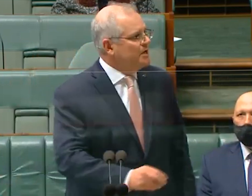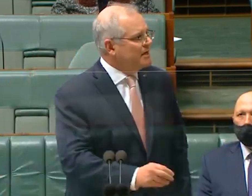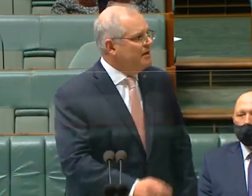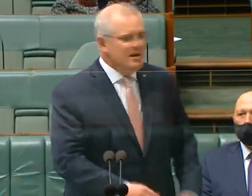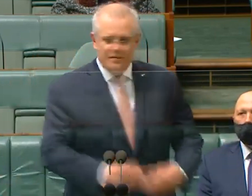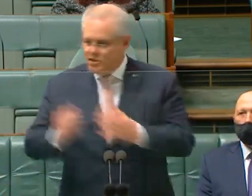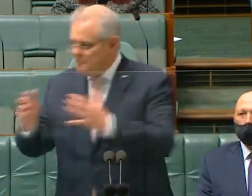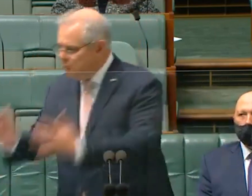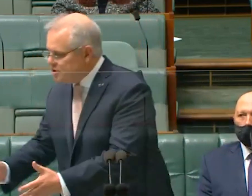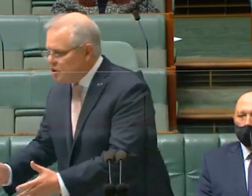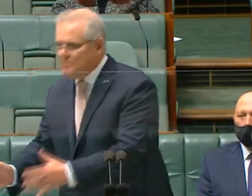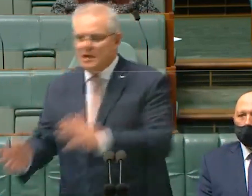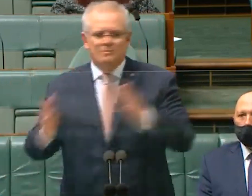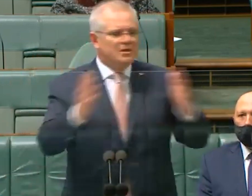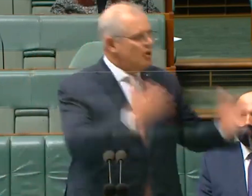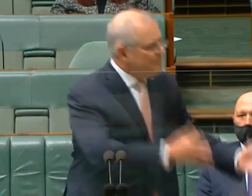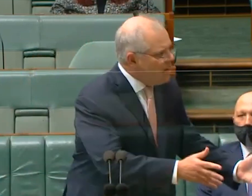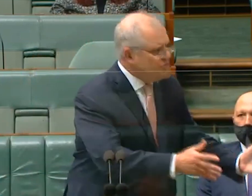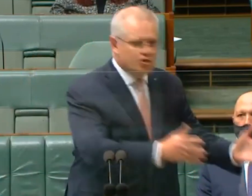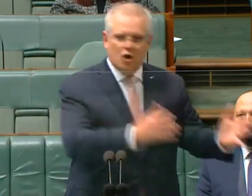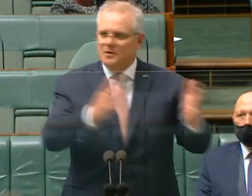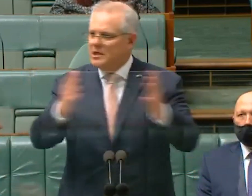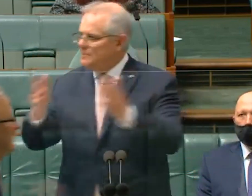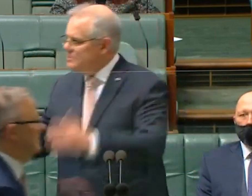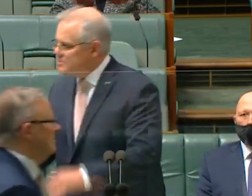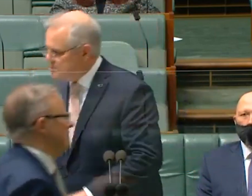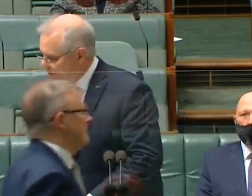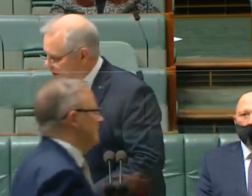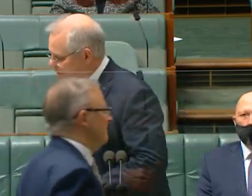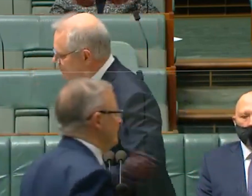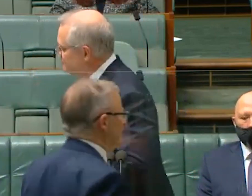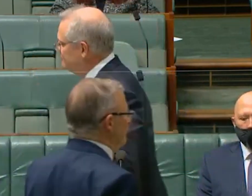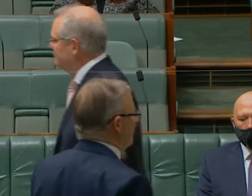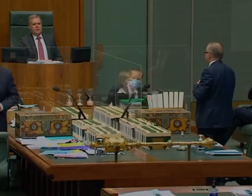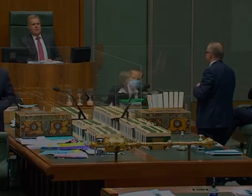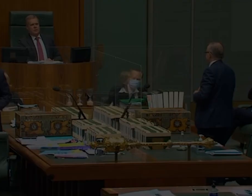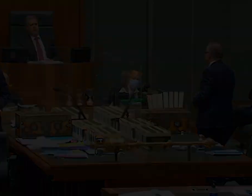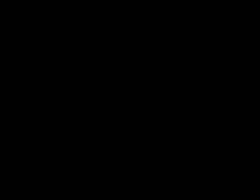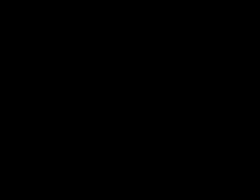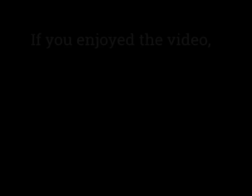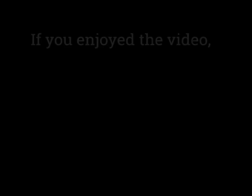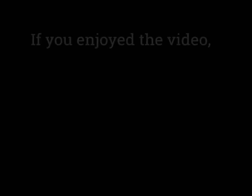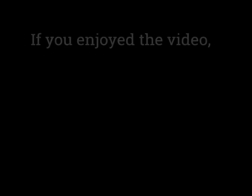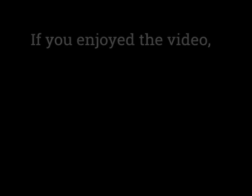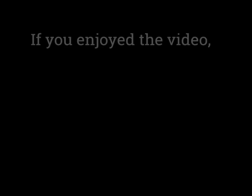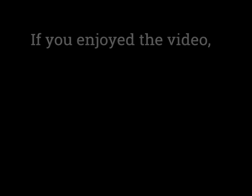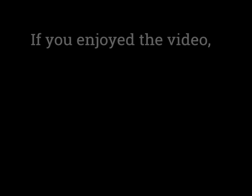$1 million when time and money should have been spent elsewhere.